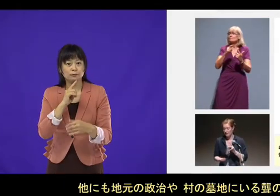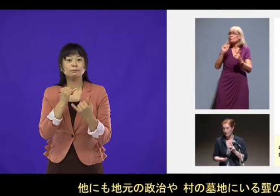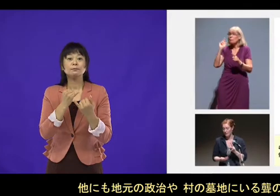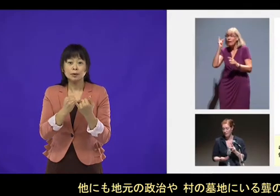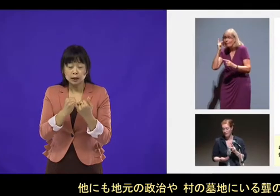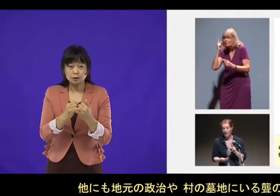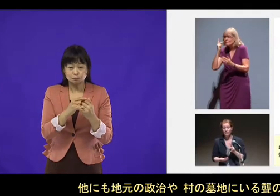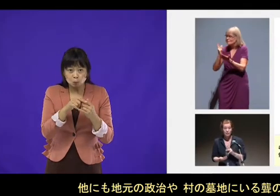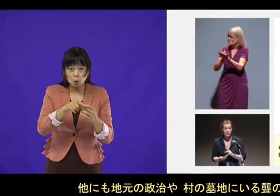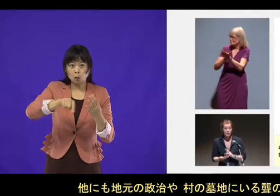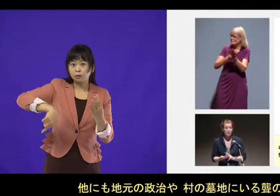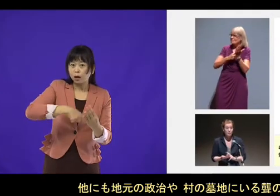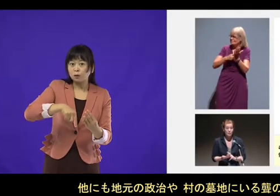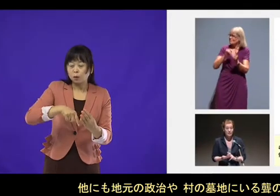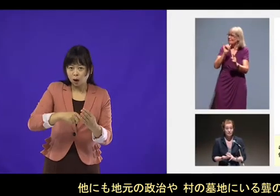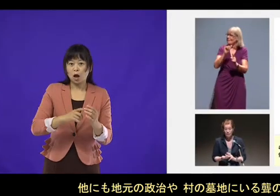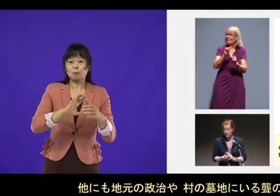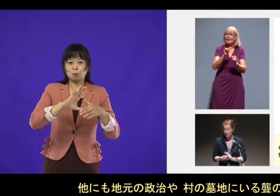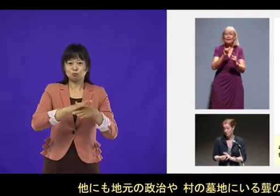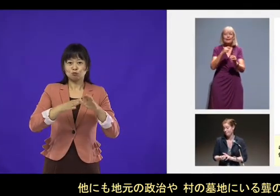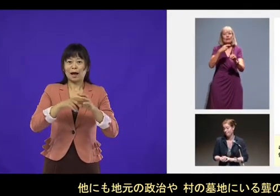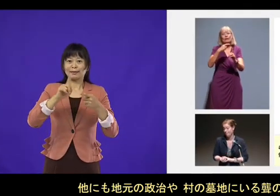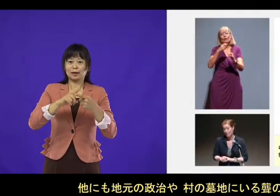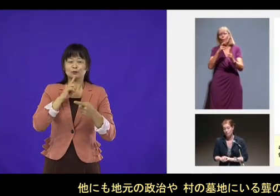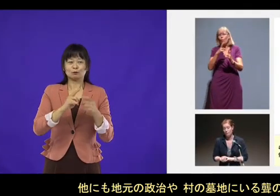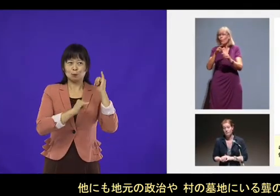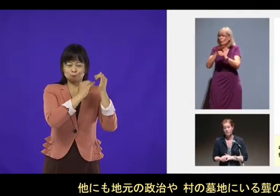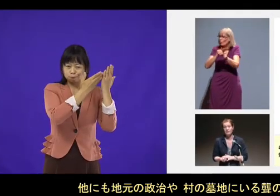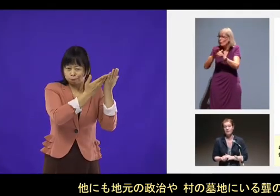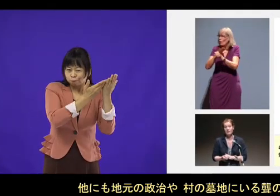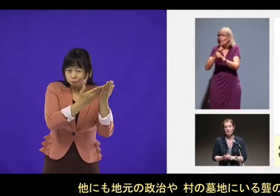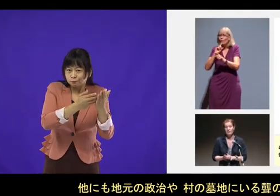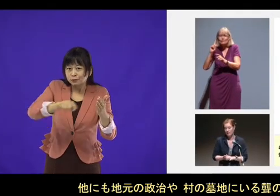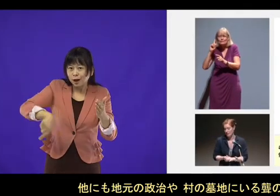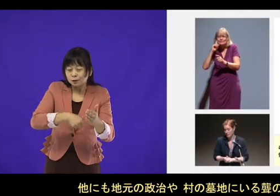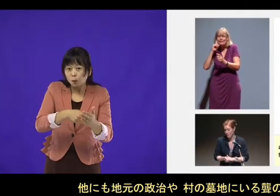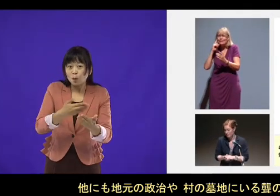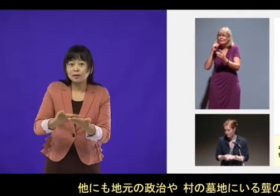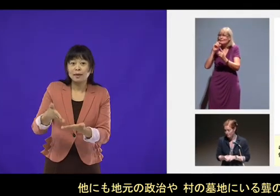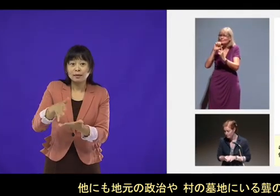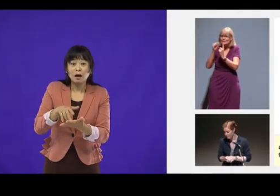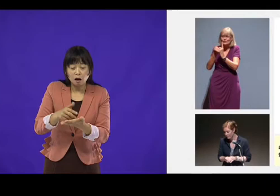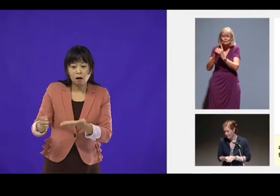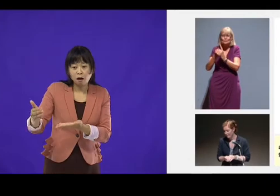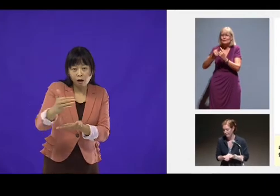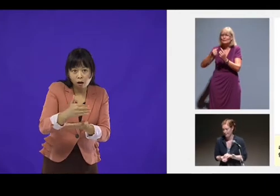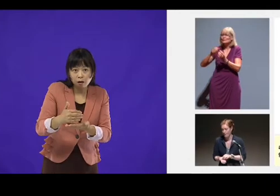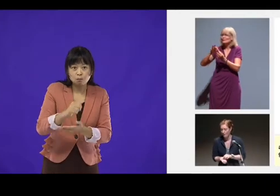politics, and also about a local deaf ghost who lives in the village cemetery.